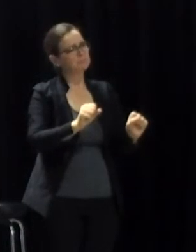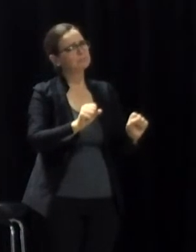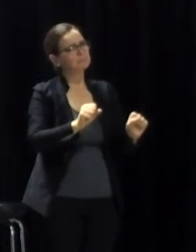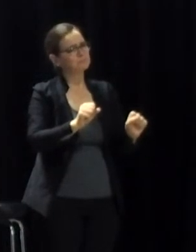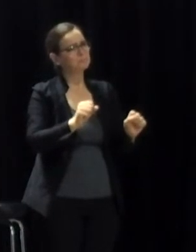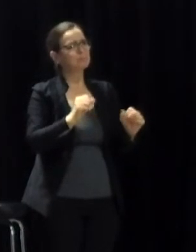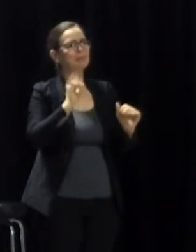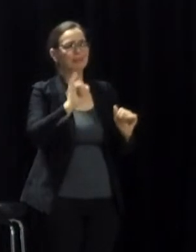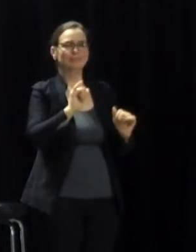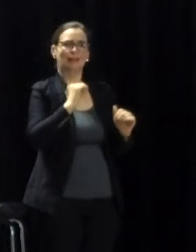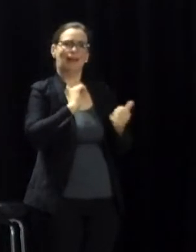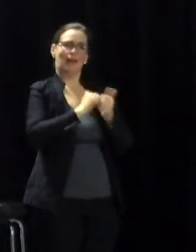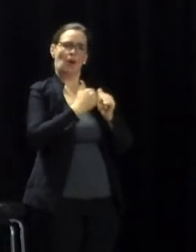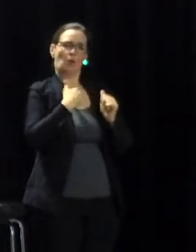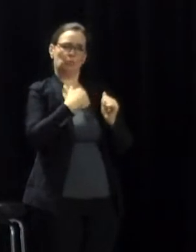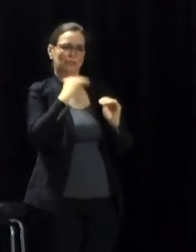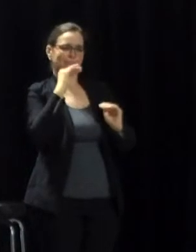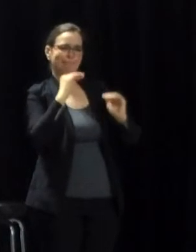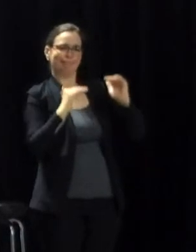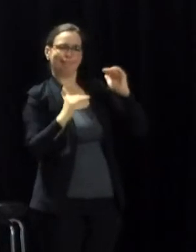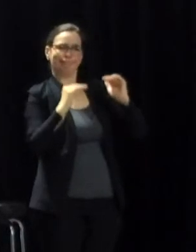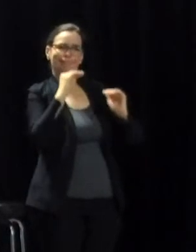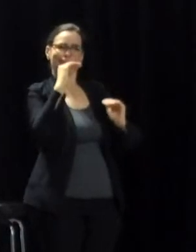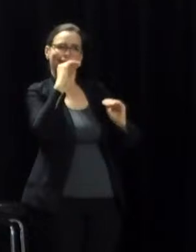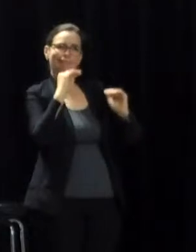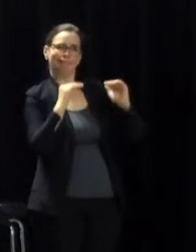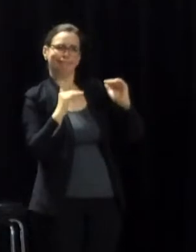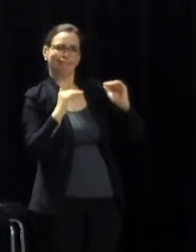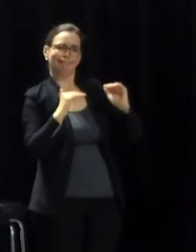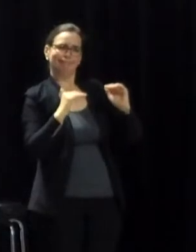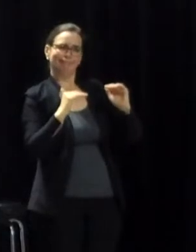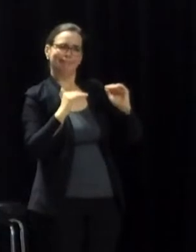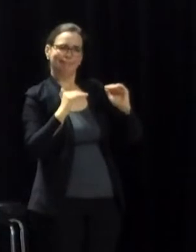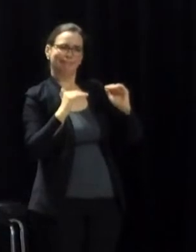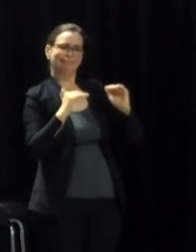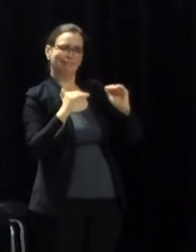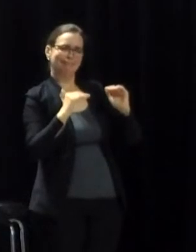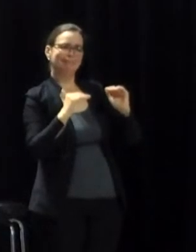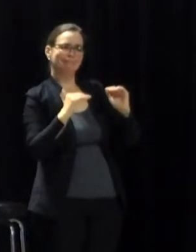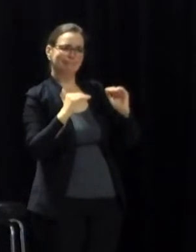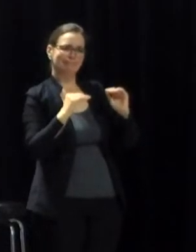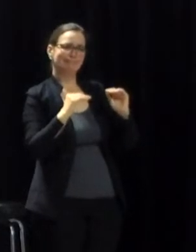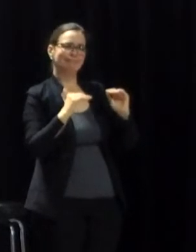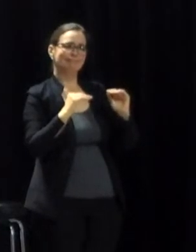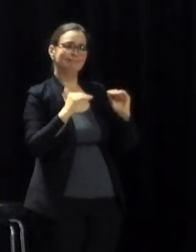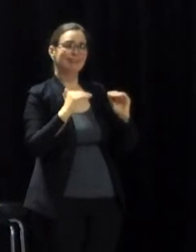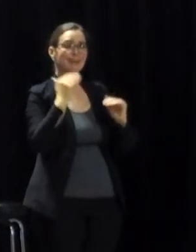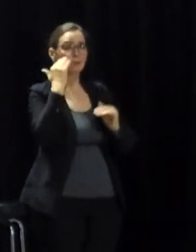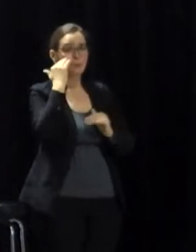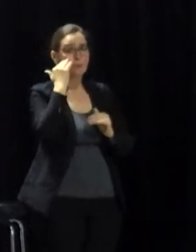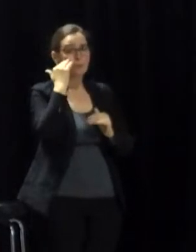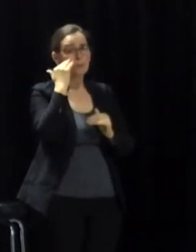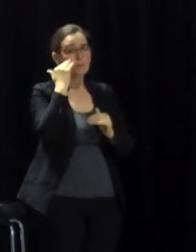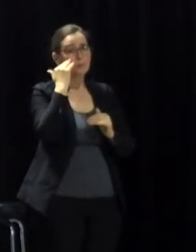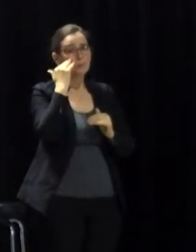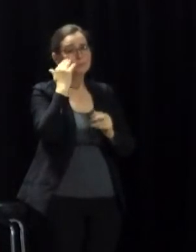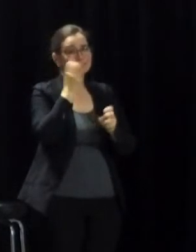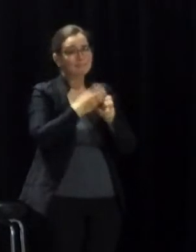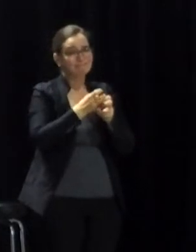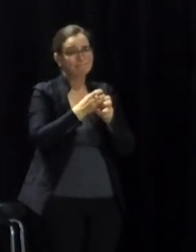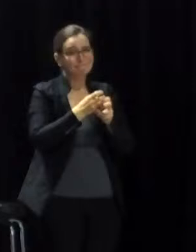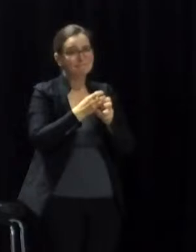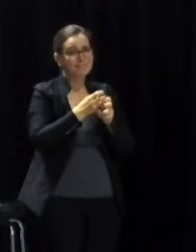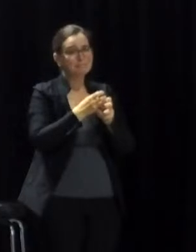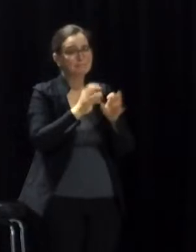seen, cases are cases. We're going to have them, and we'll probably even have them after there's a vaccine. But it's